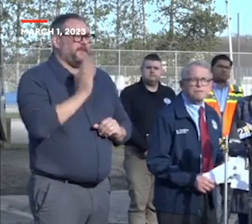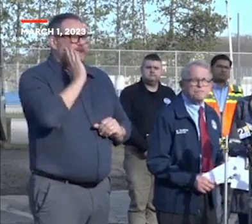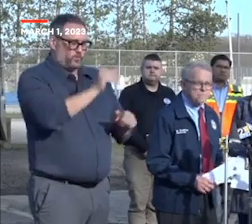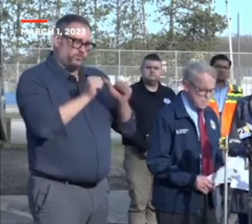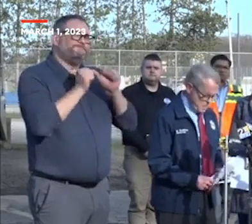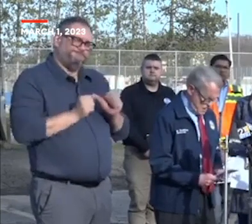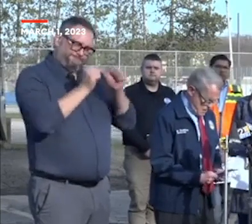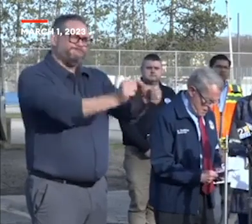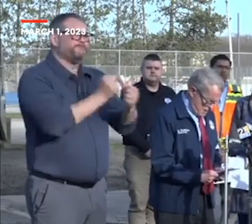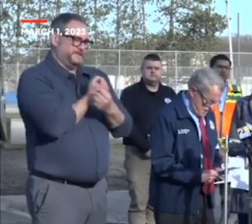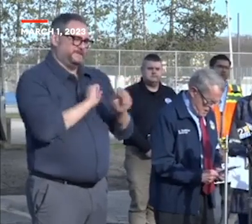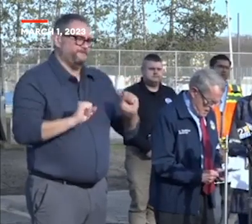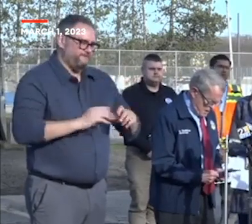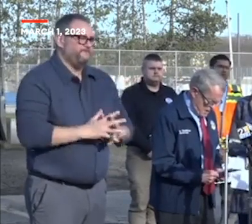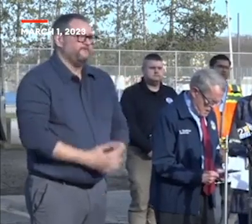safe.